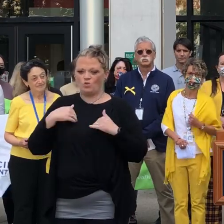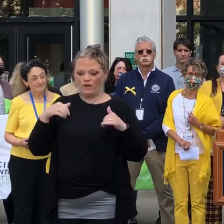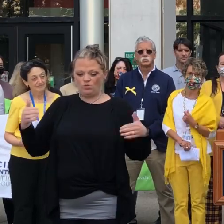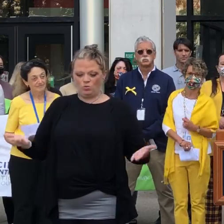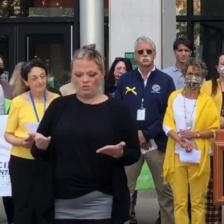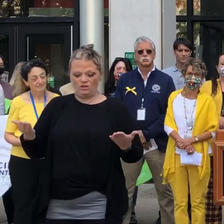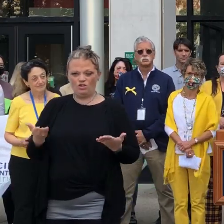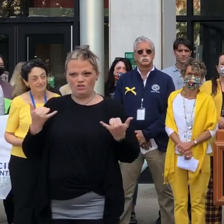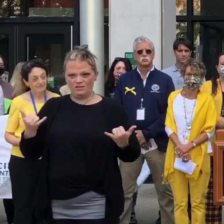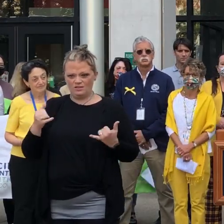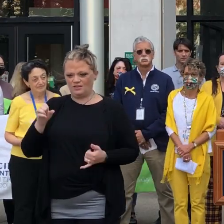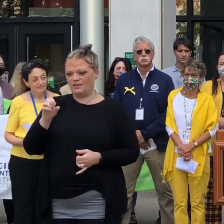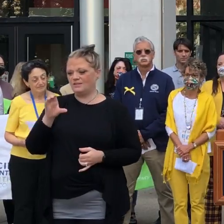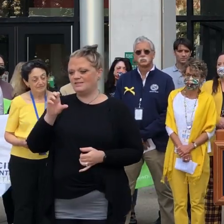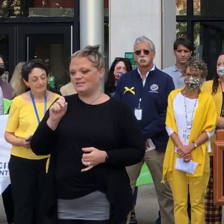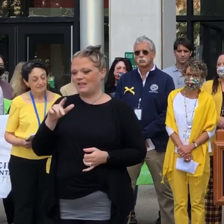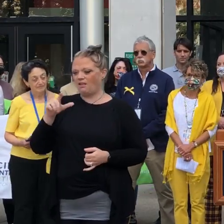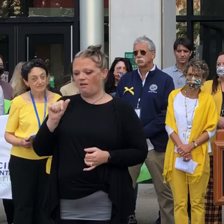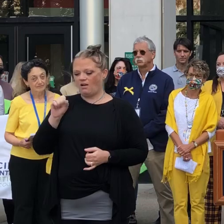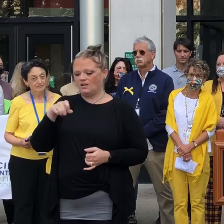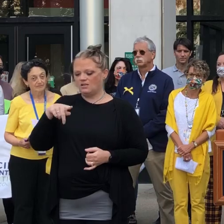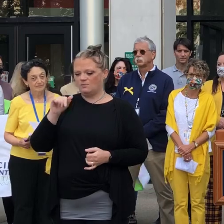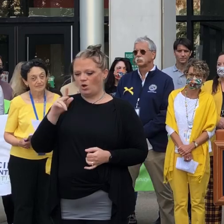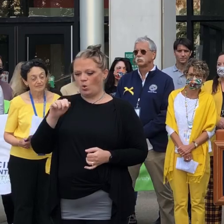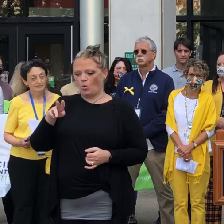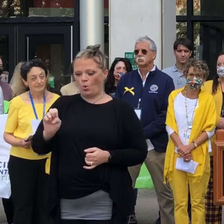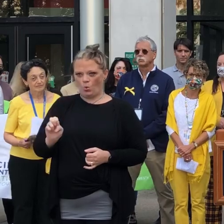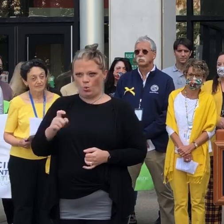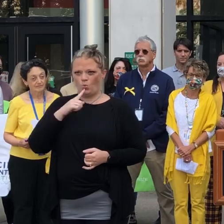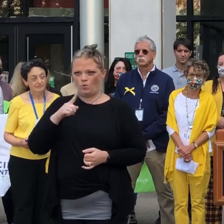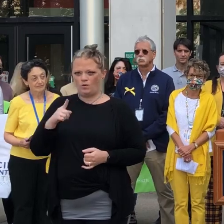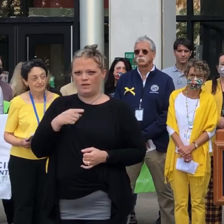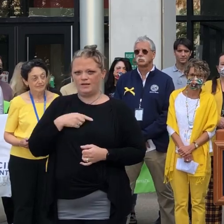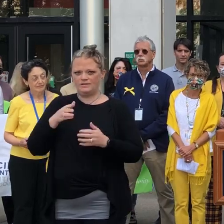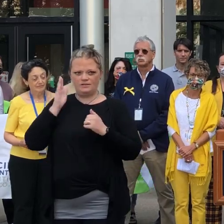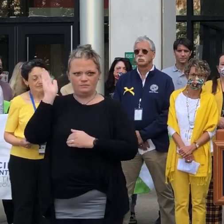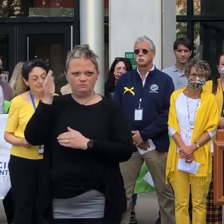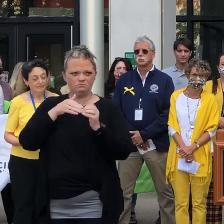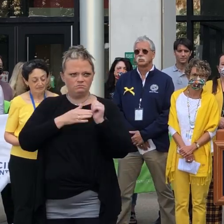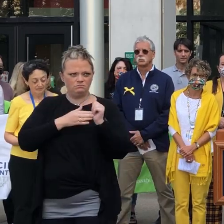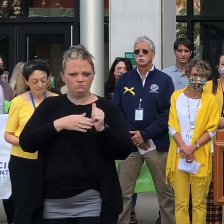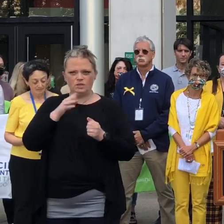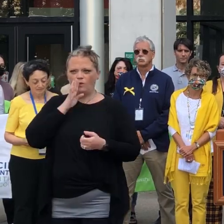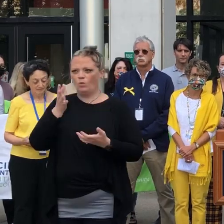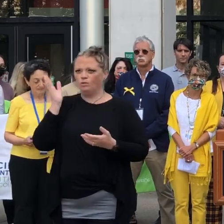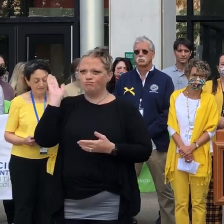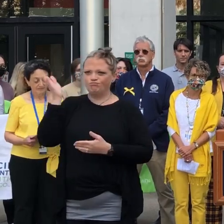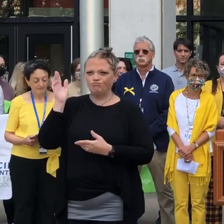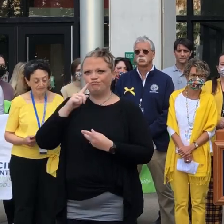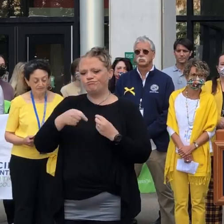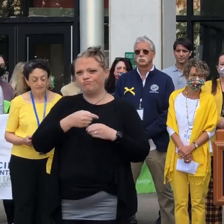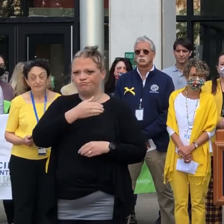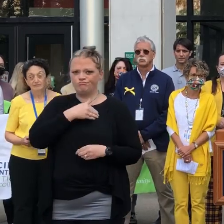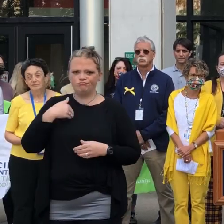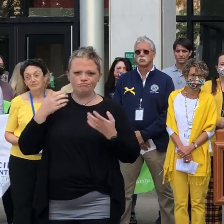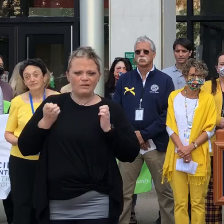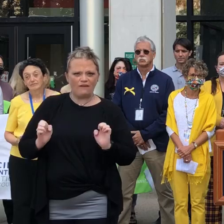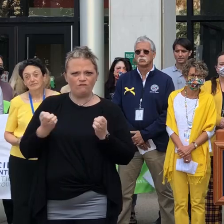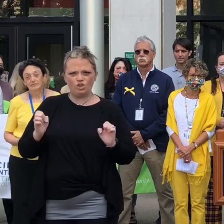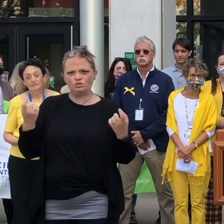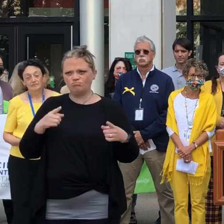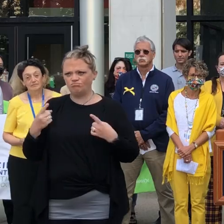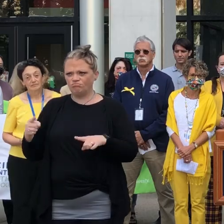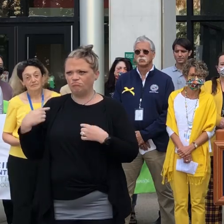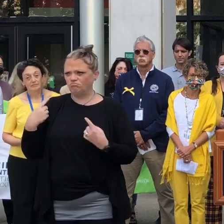today. And Celia Spicone, who is our coordinator of the coalition, will be speaking to you about all of the efforts that our membership has done over